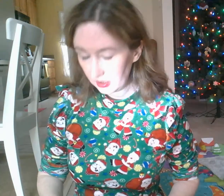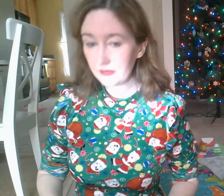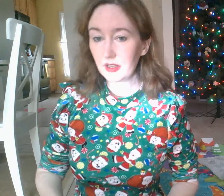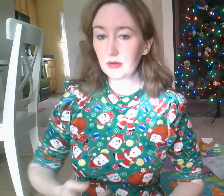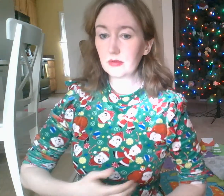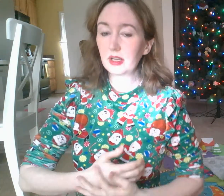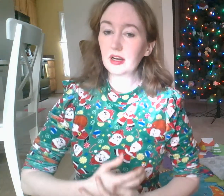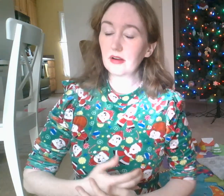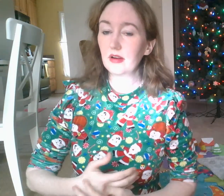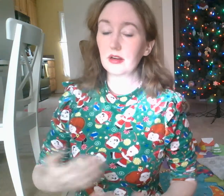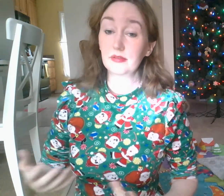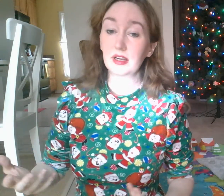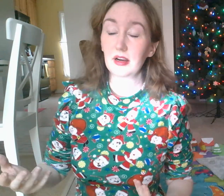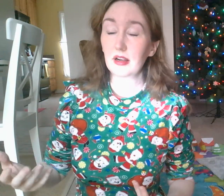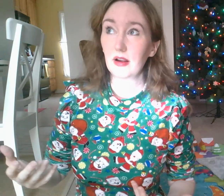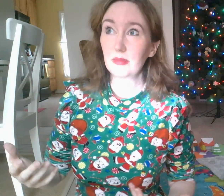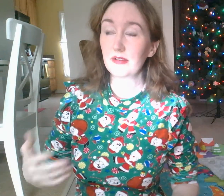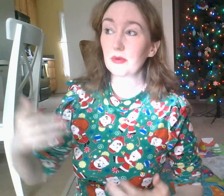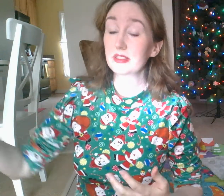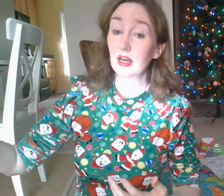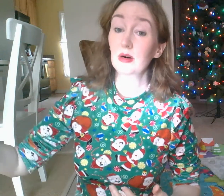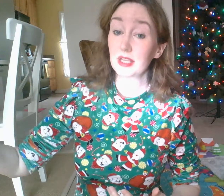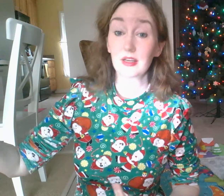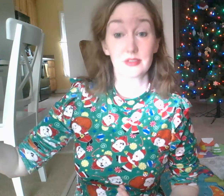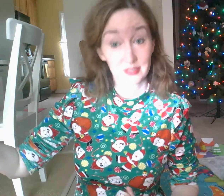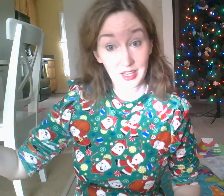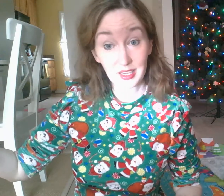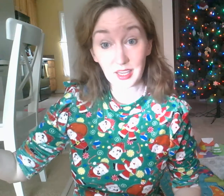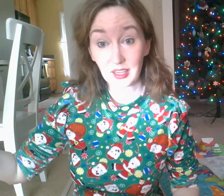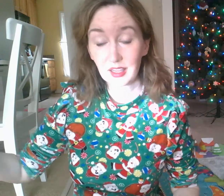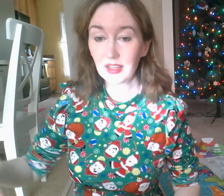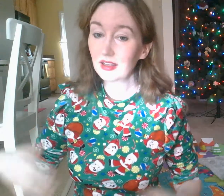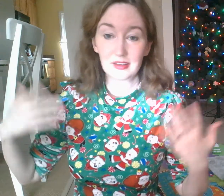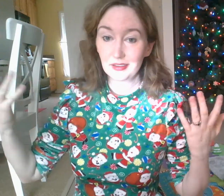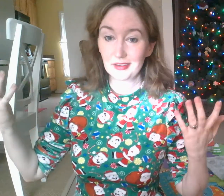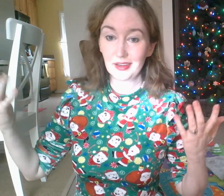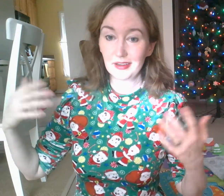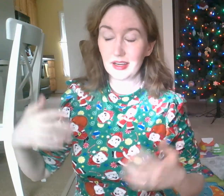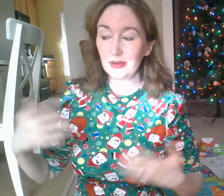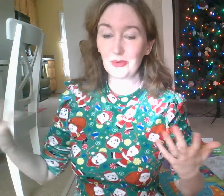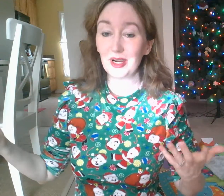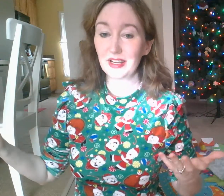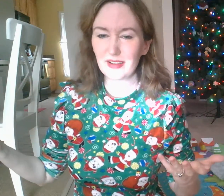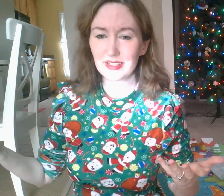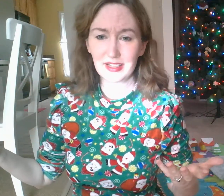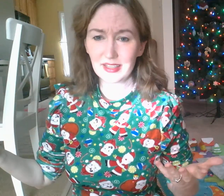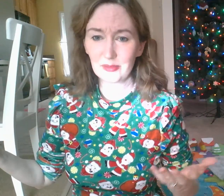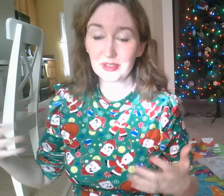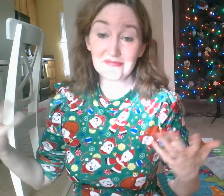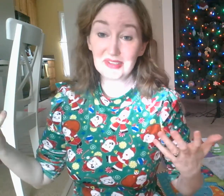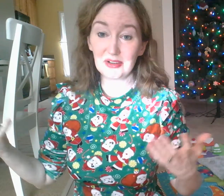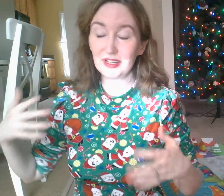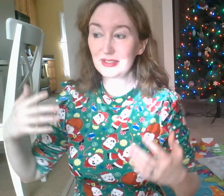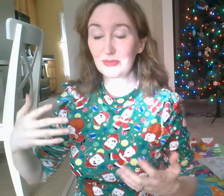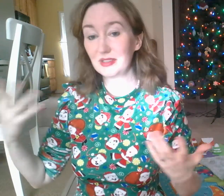If I were carrying her, or not carrying her around, but if I want to say, oh, here's your stocking. I don't know why I'd have to say that, but if I just wanted